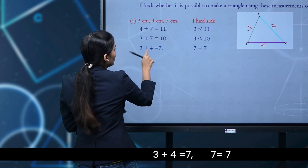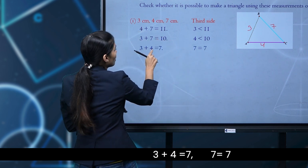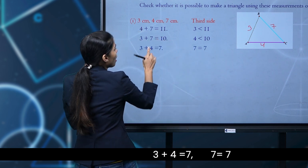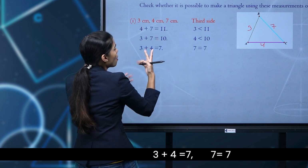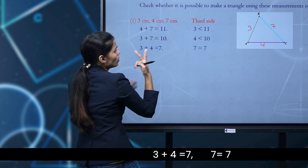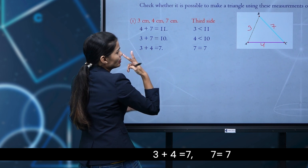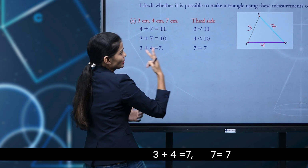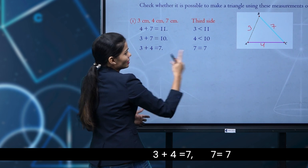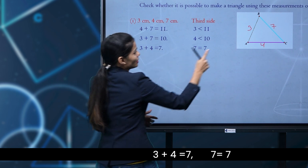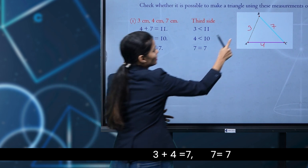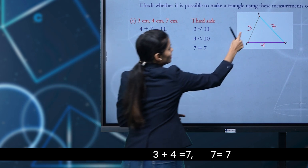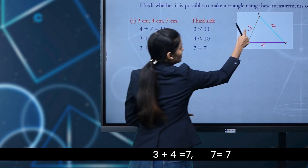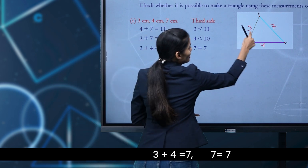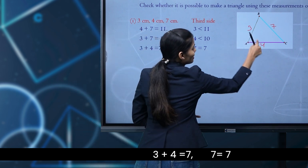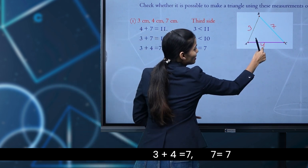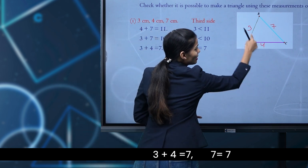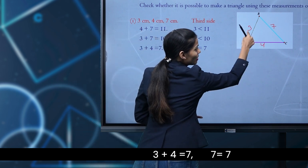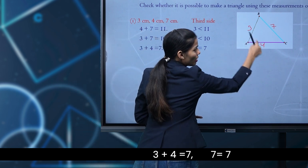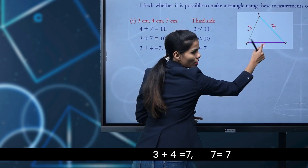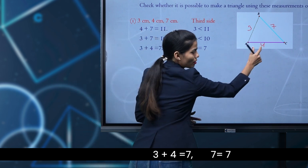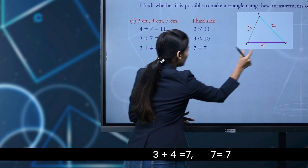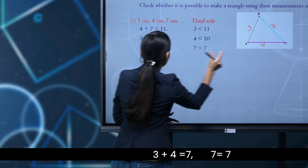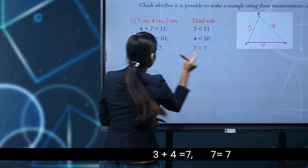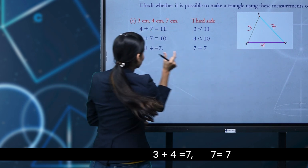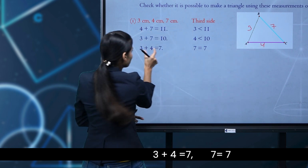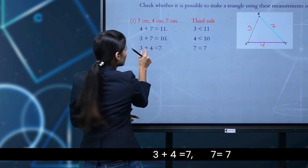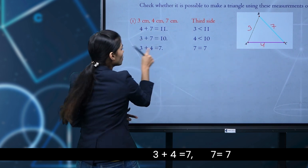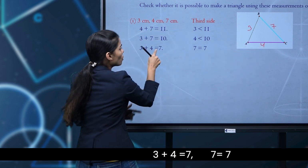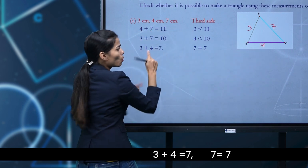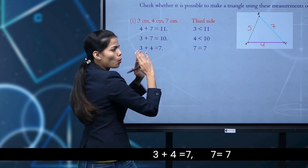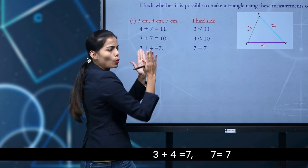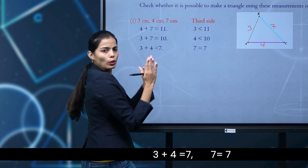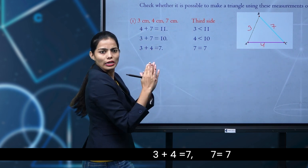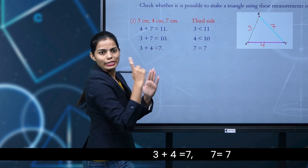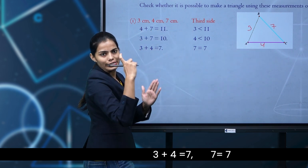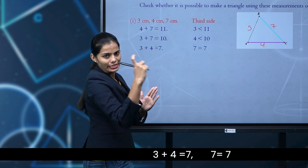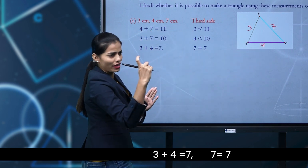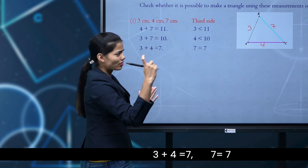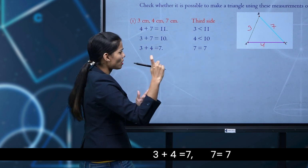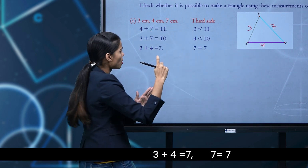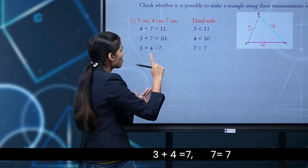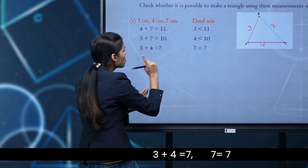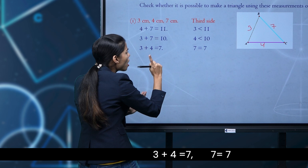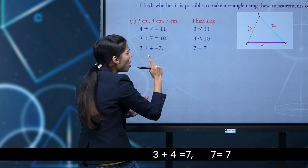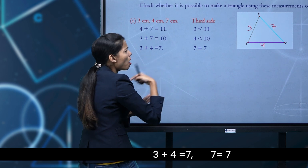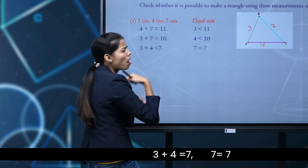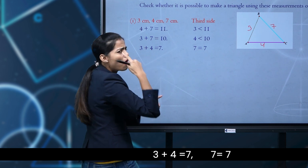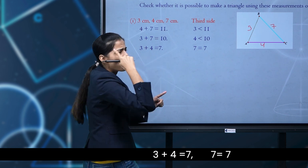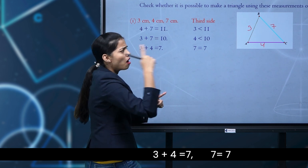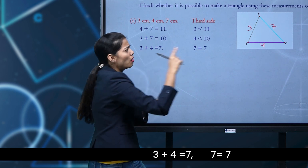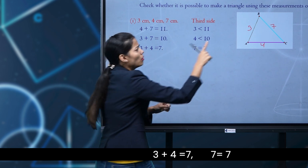Three plus 4 is equal to 7. 7 is equal to 7.